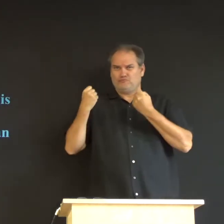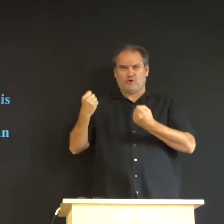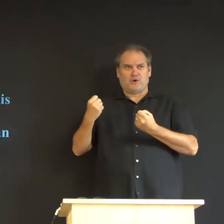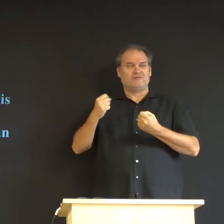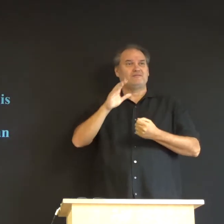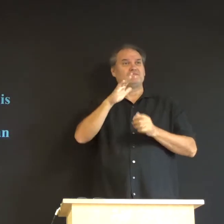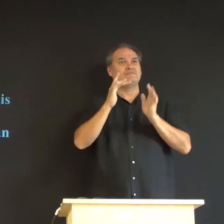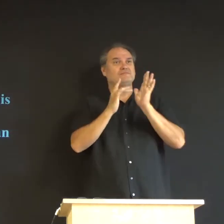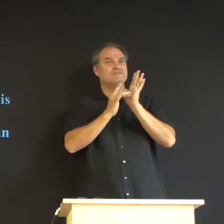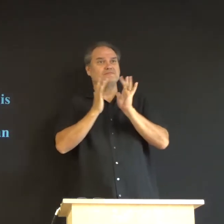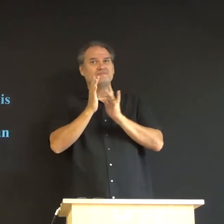Okay.